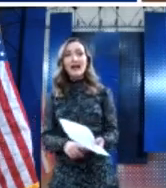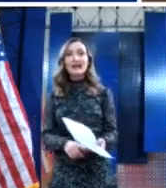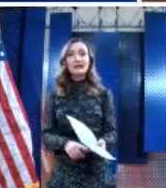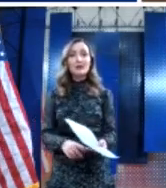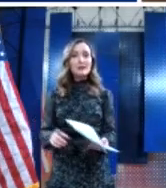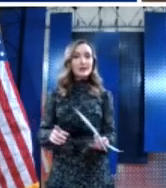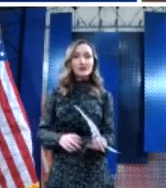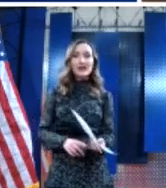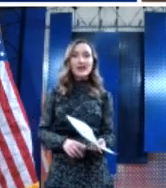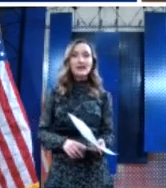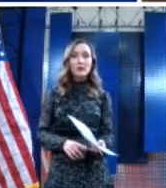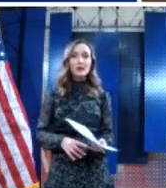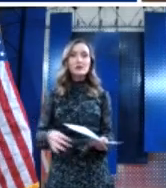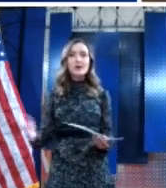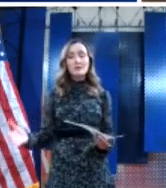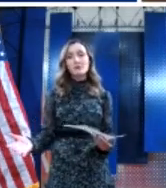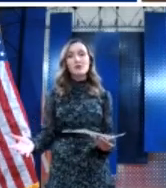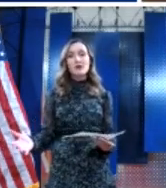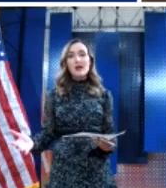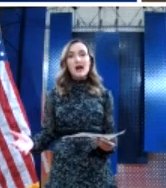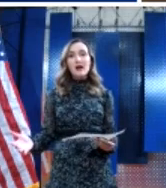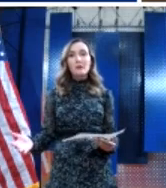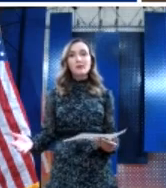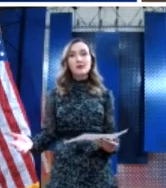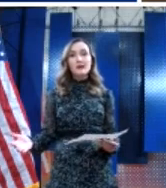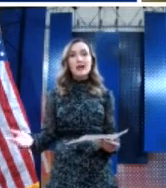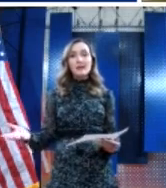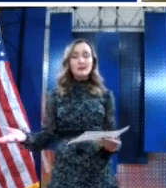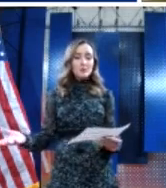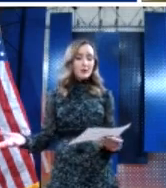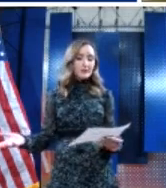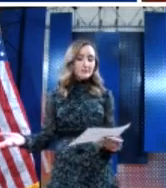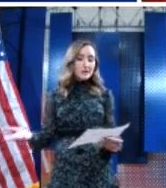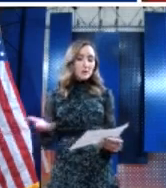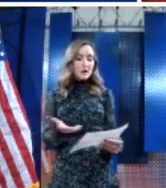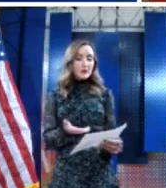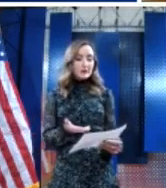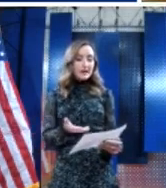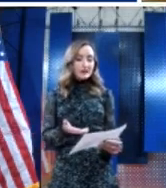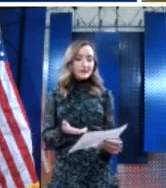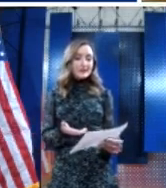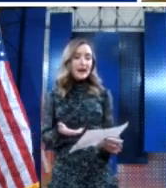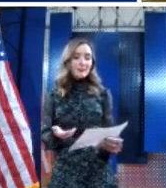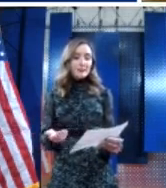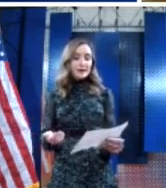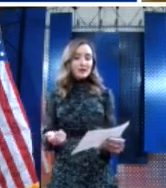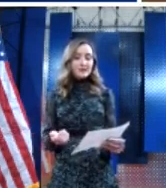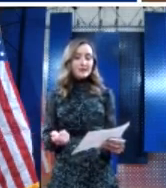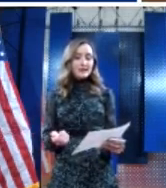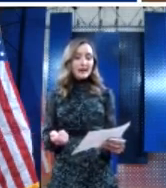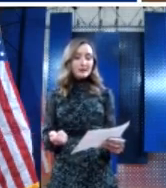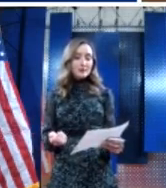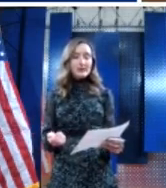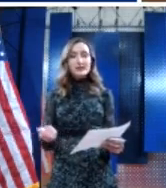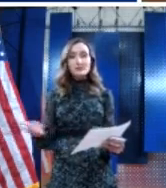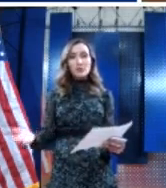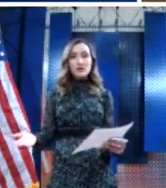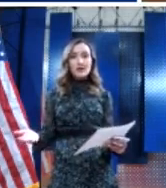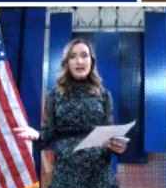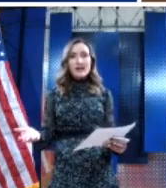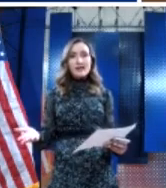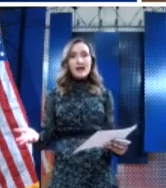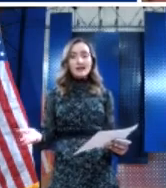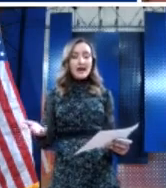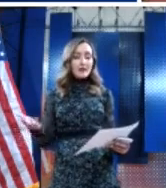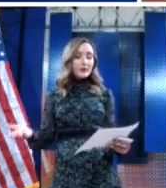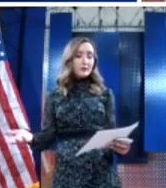you fly? Will you take a train? What are you comfortable with doing at this point? Well, the nation's top infectious disease expert, he is